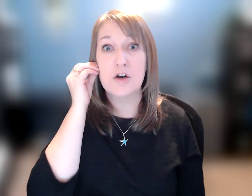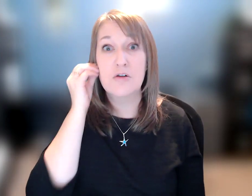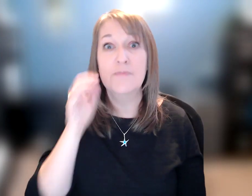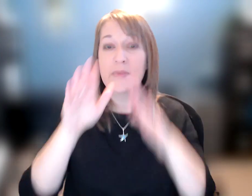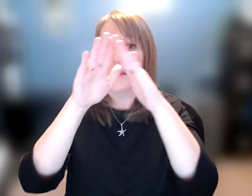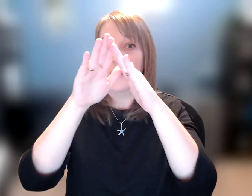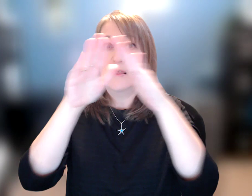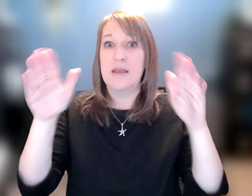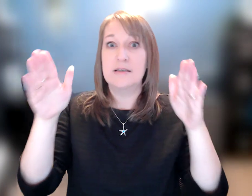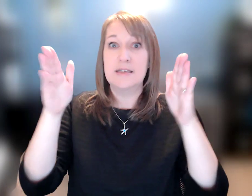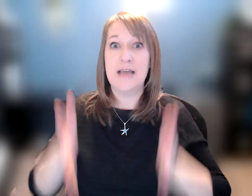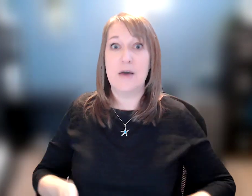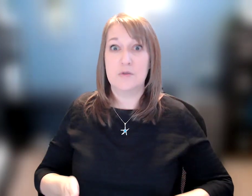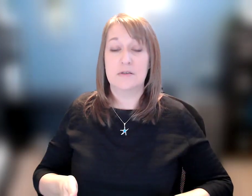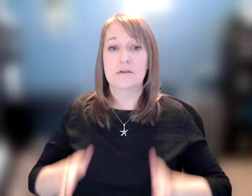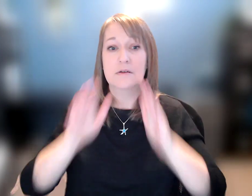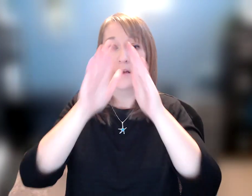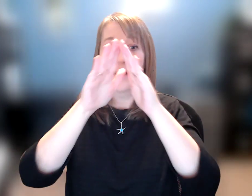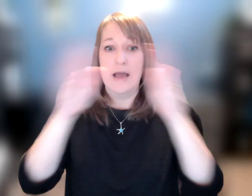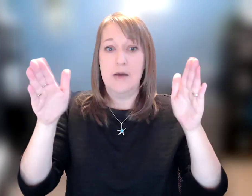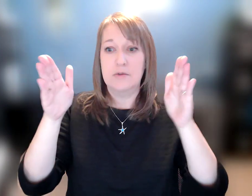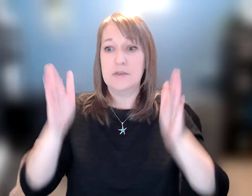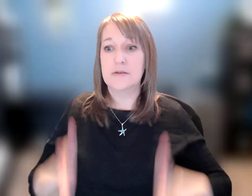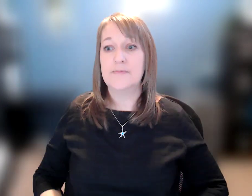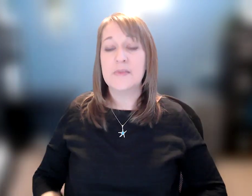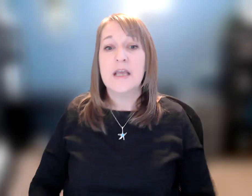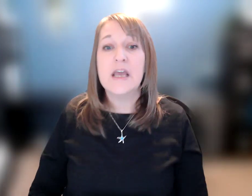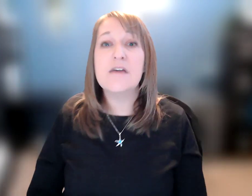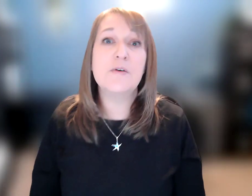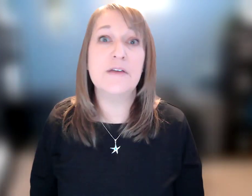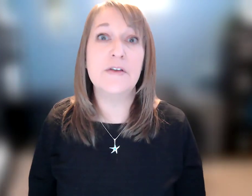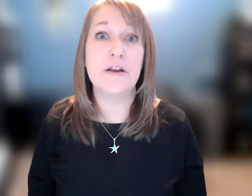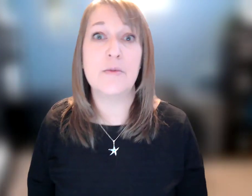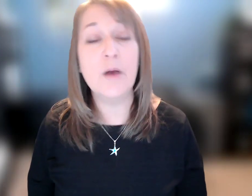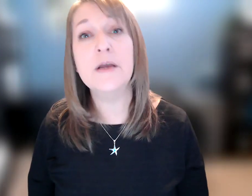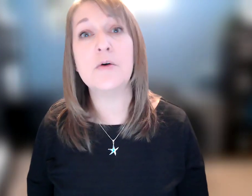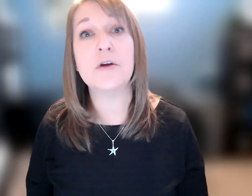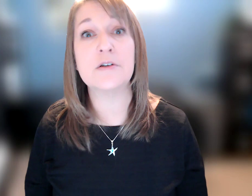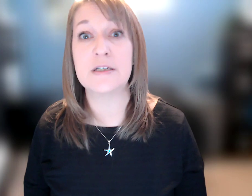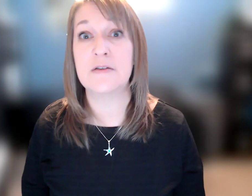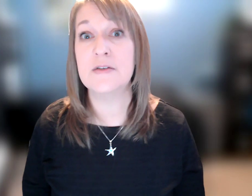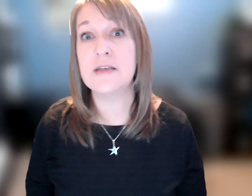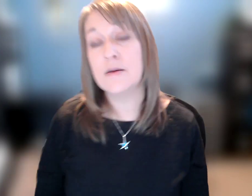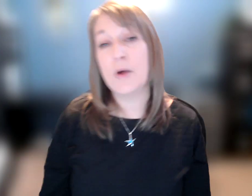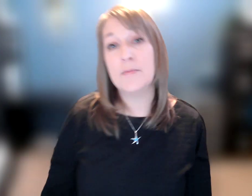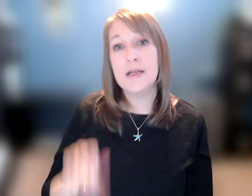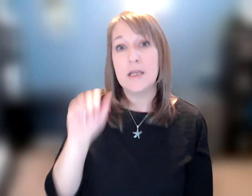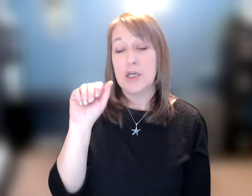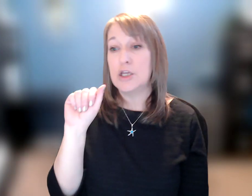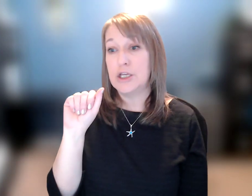home. This is house. House. If you live in an apartment or you're going to visit an apartment, it